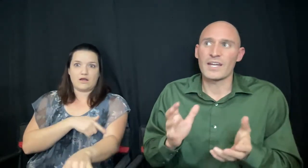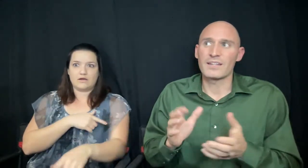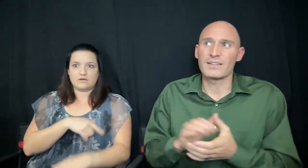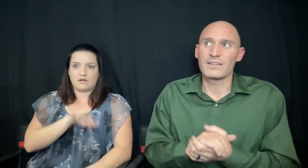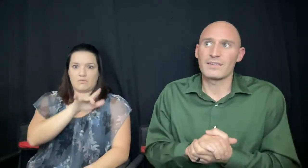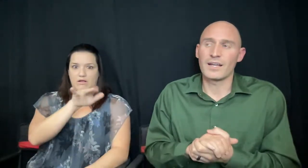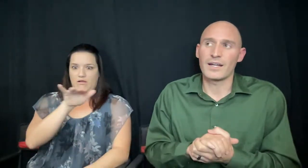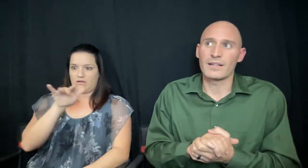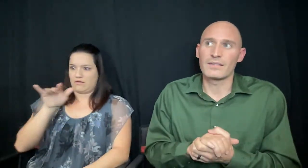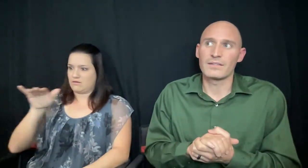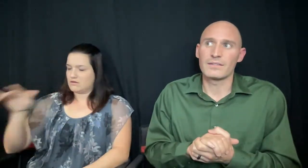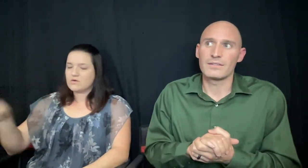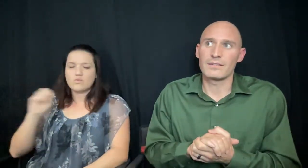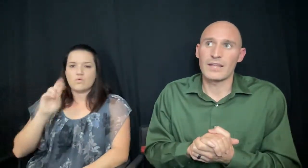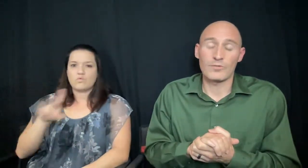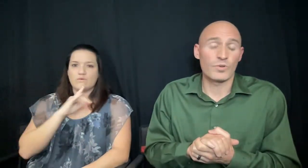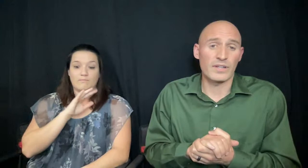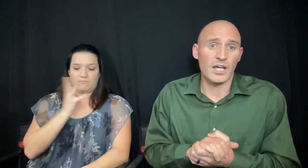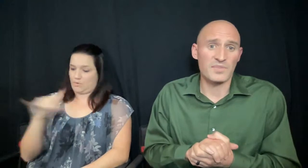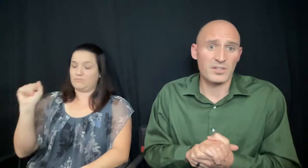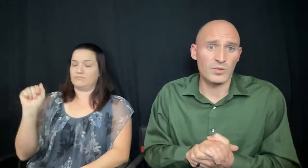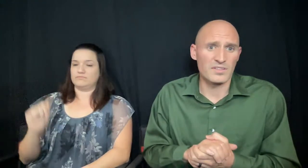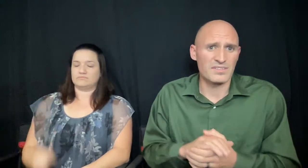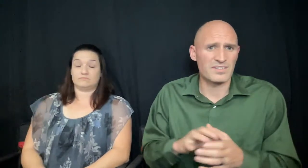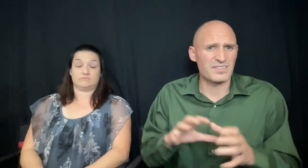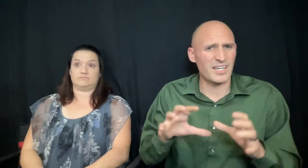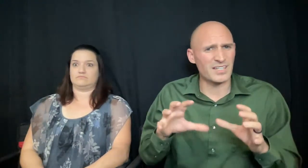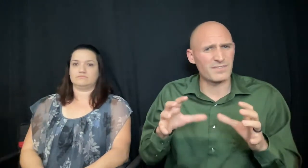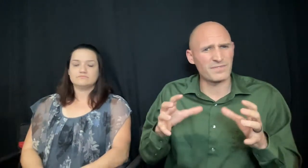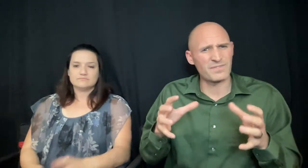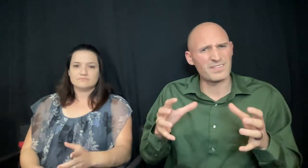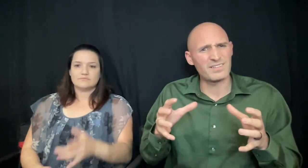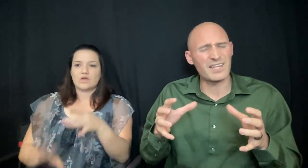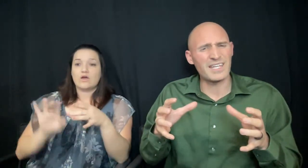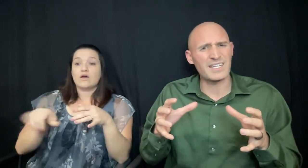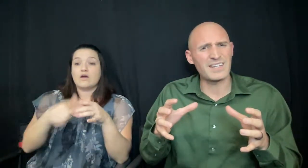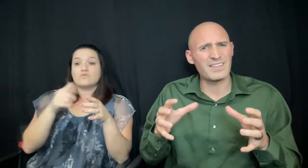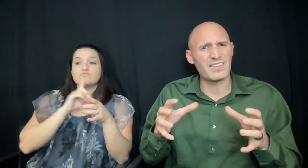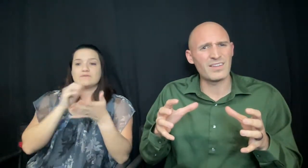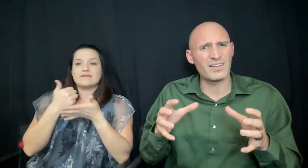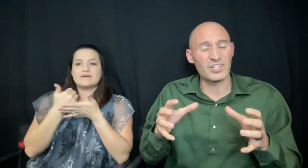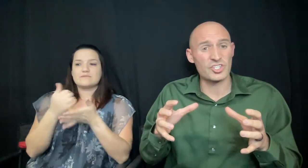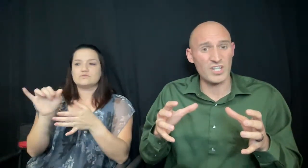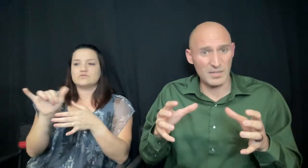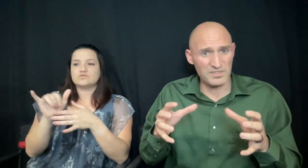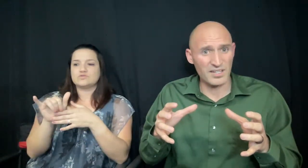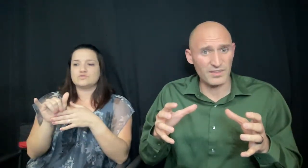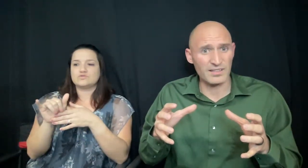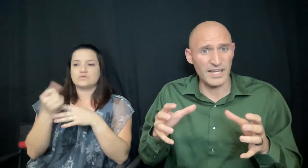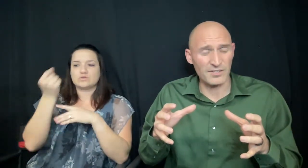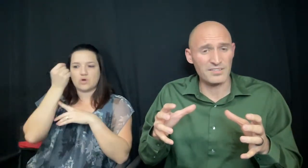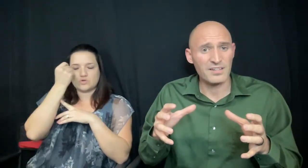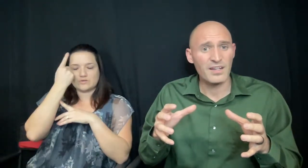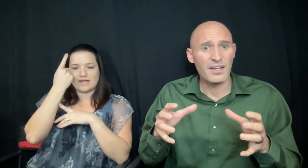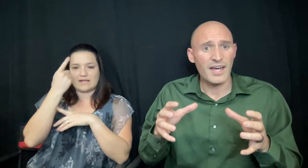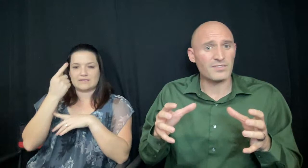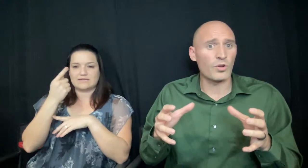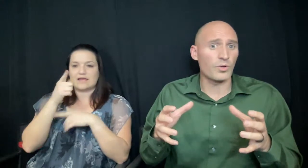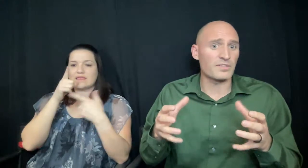of that really helps too is just kind of taking in the shapes of the letters as a whole.